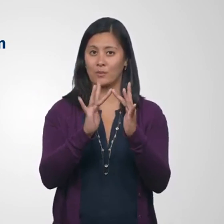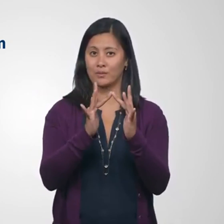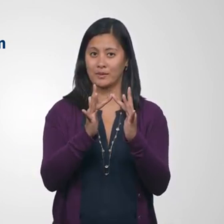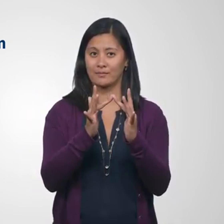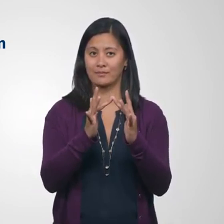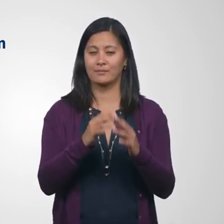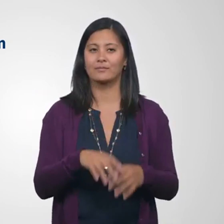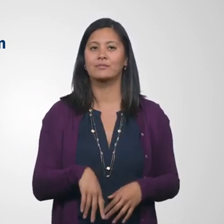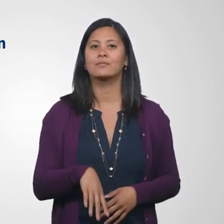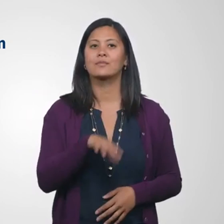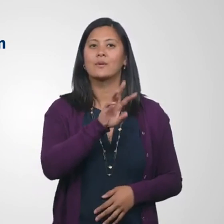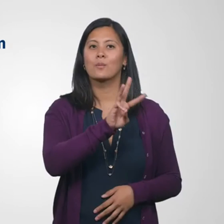our